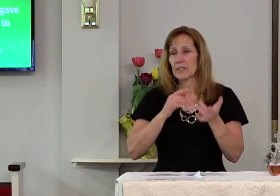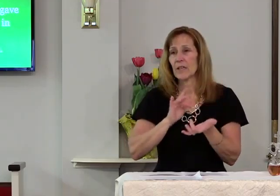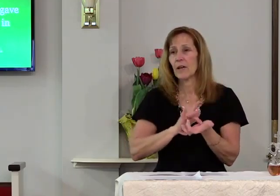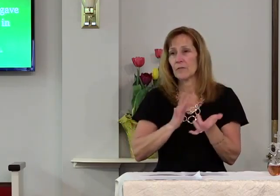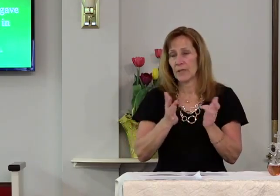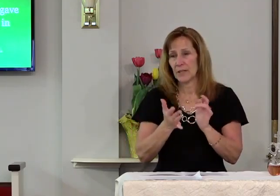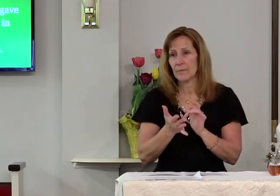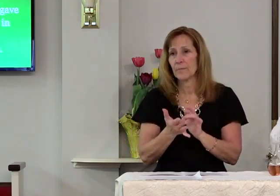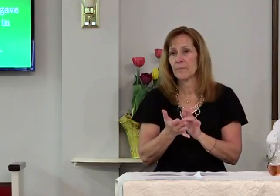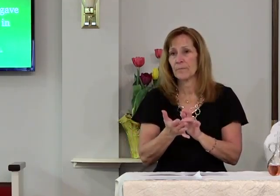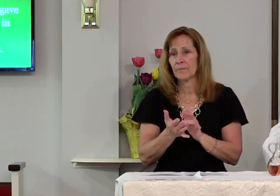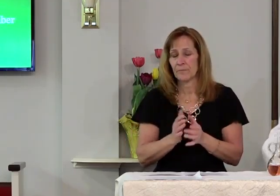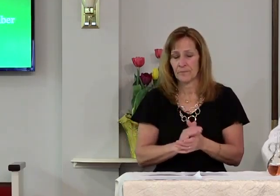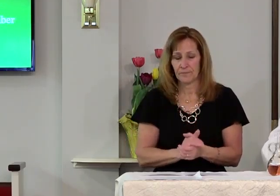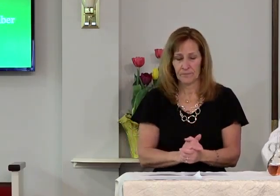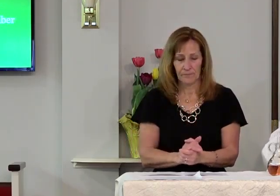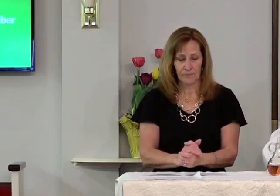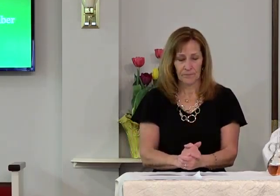remembrance of me